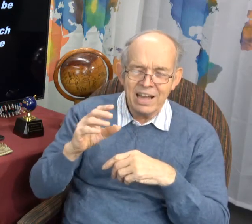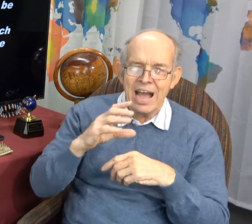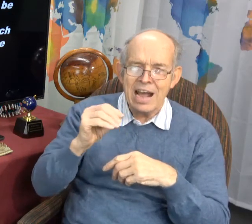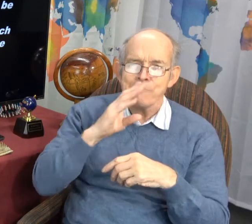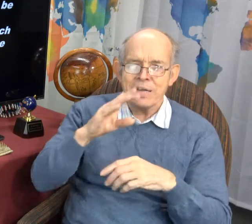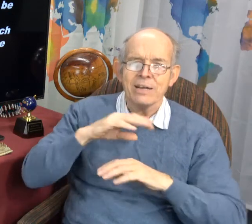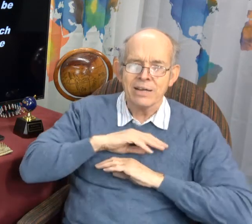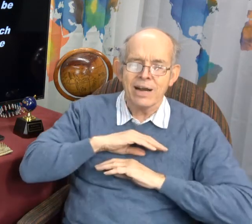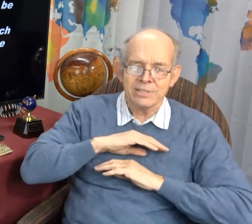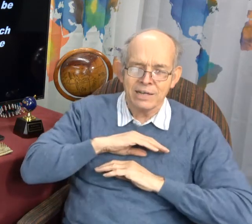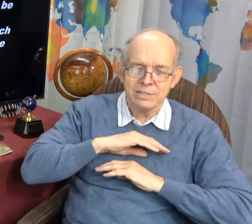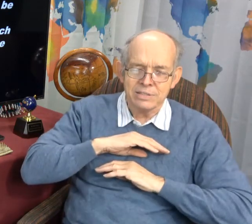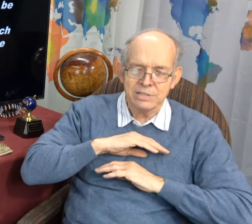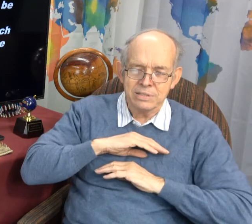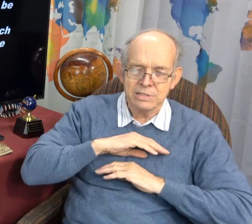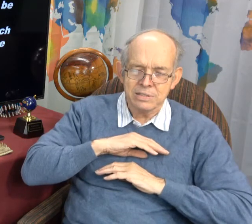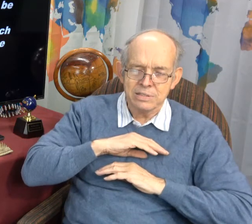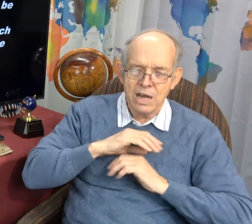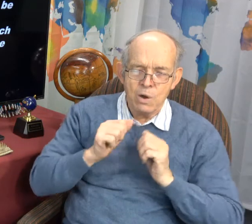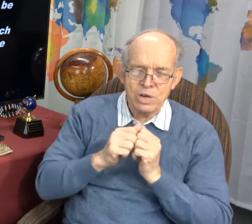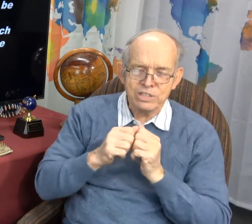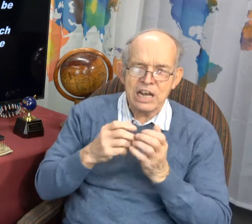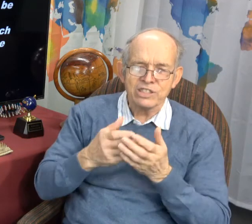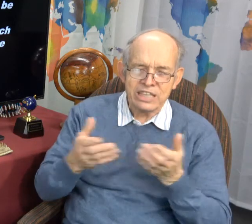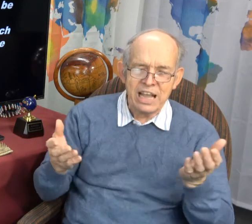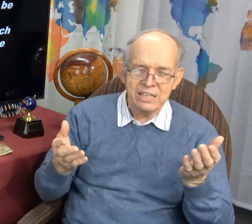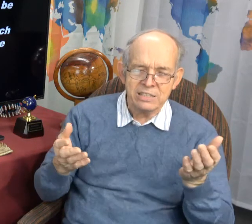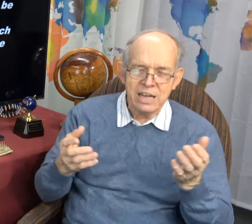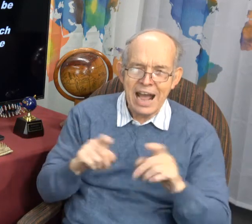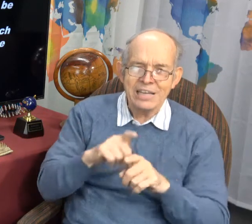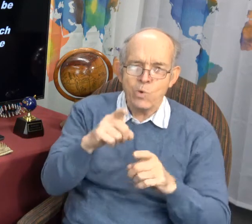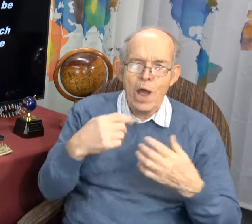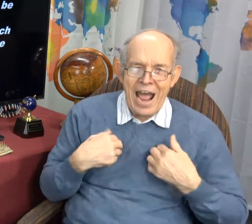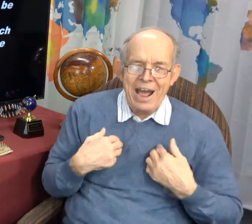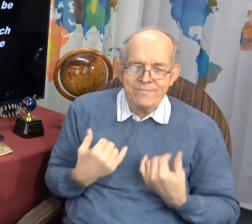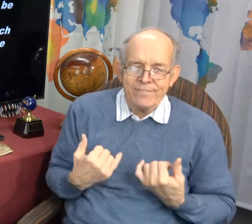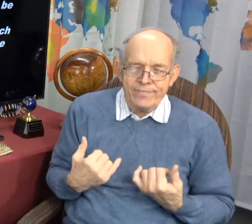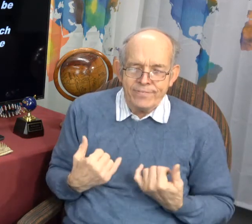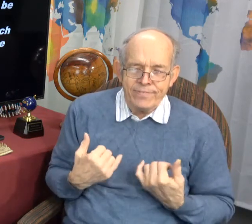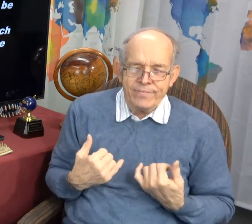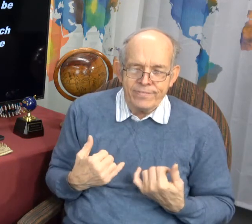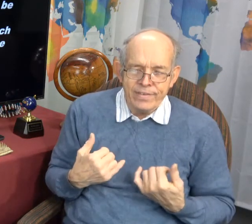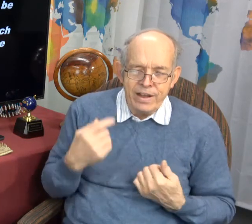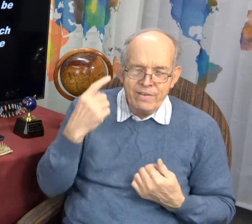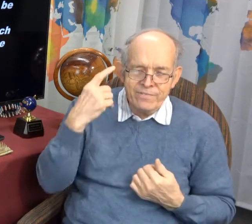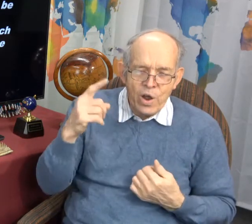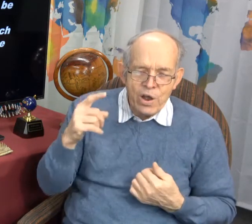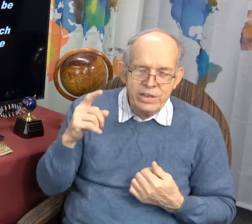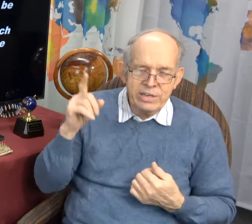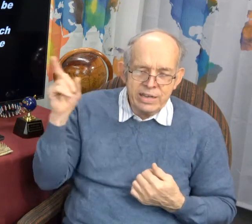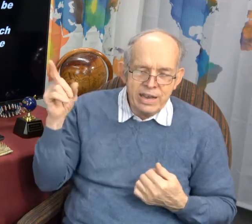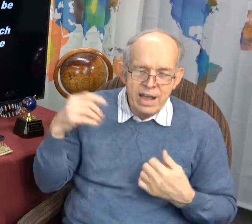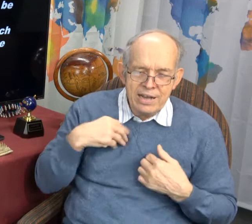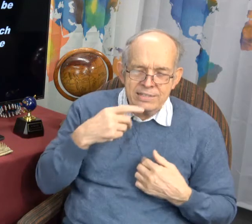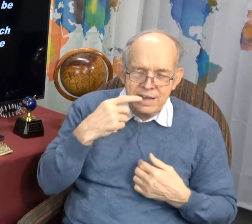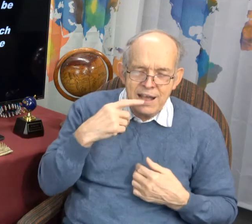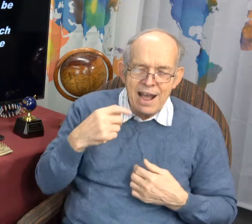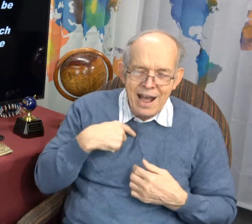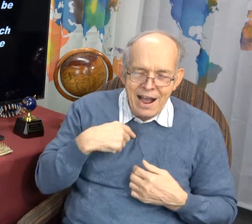And be content with the thing as you have. But he has said, I